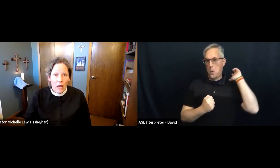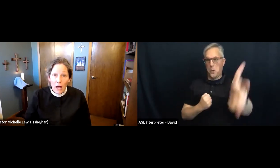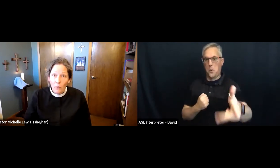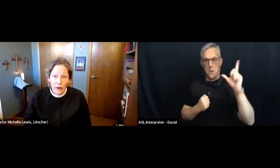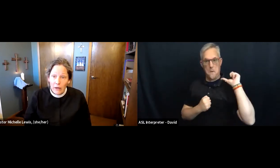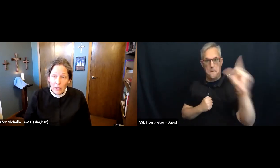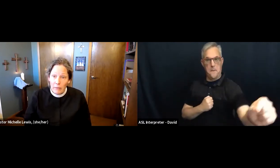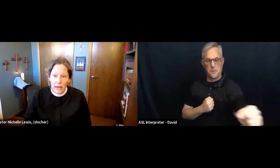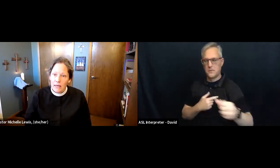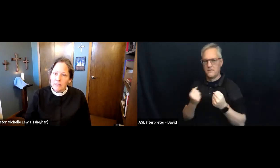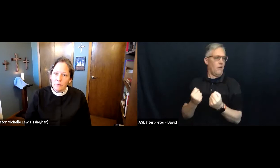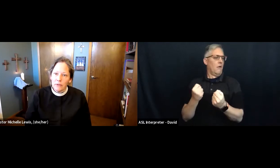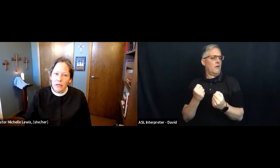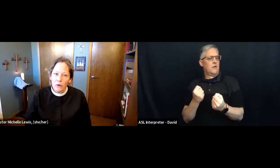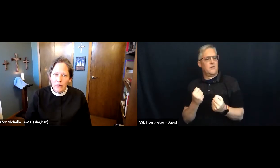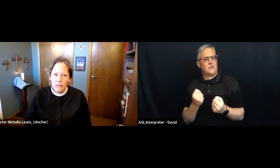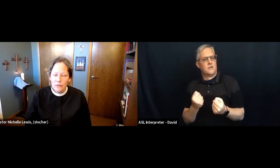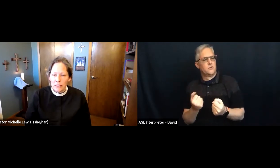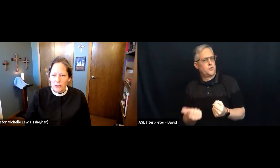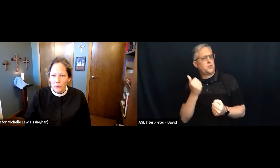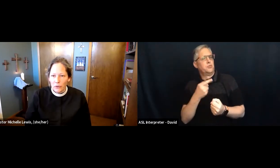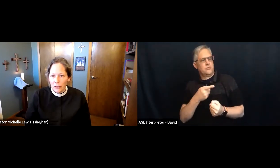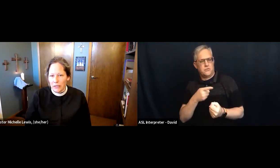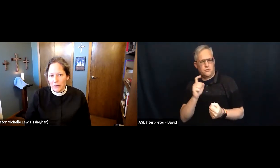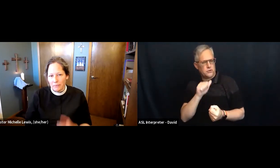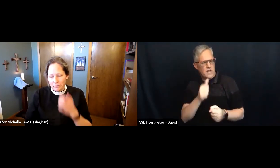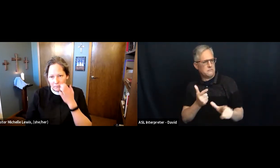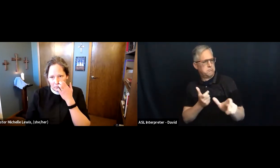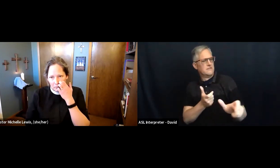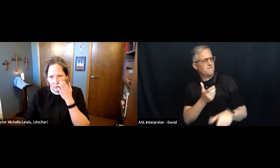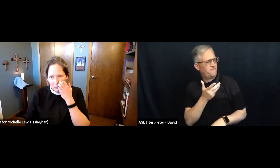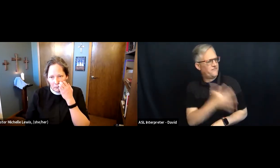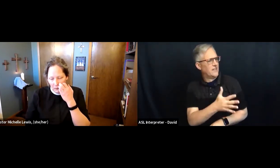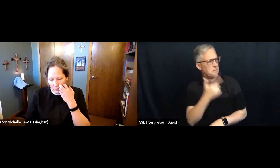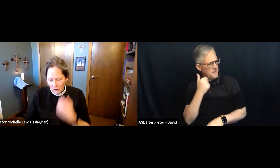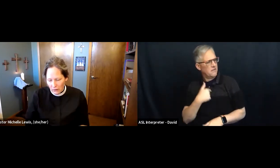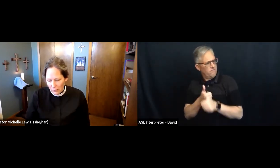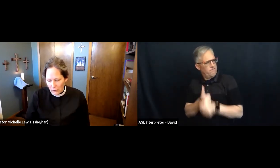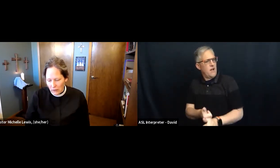or not wearing a mask when they go into a store.